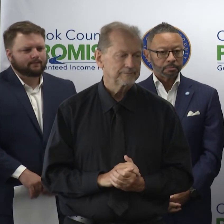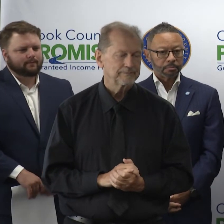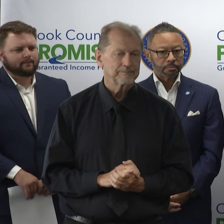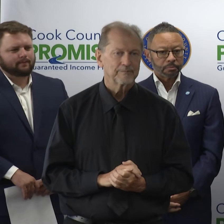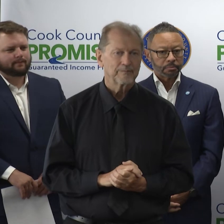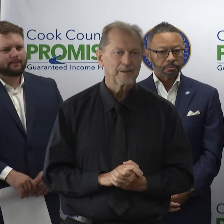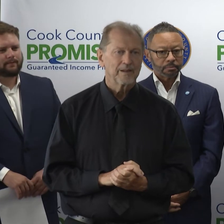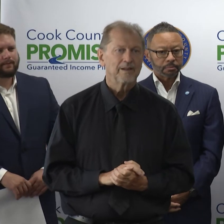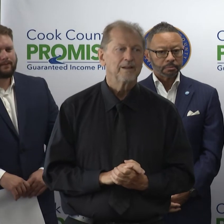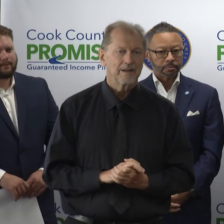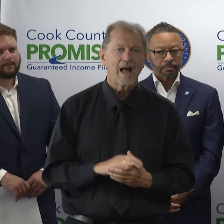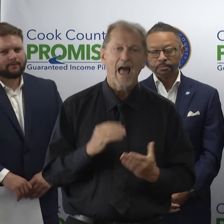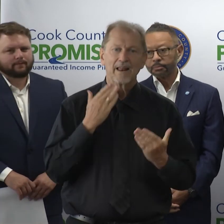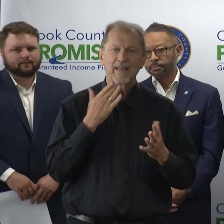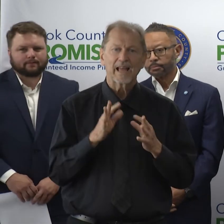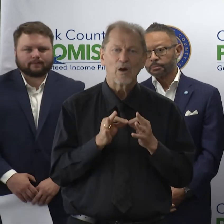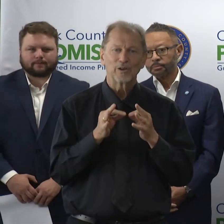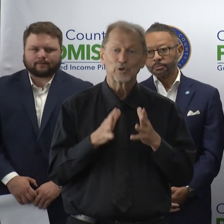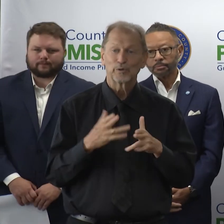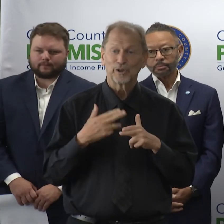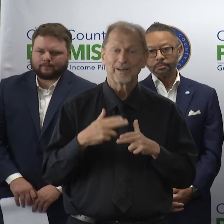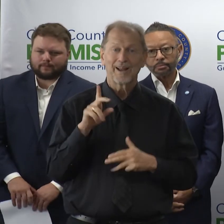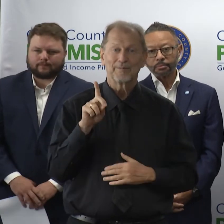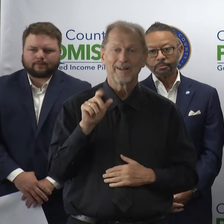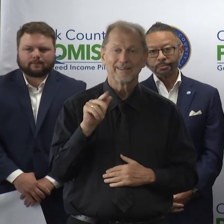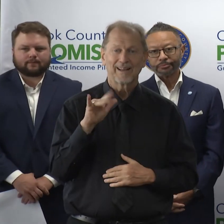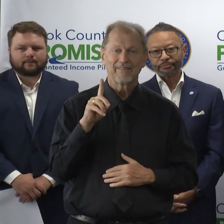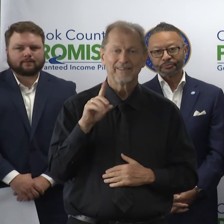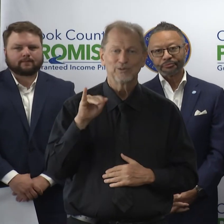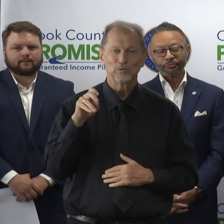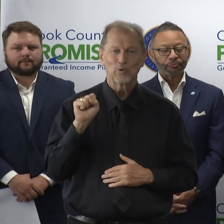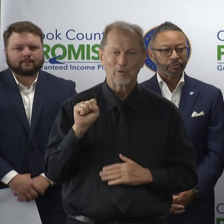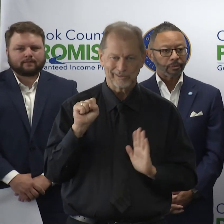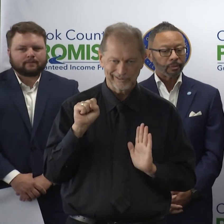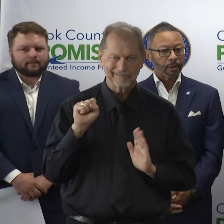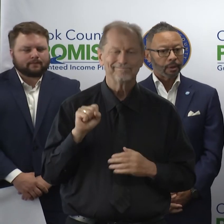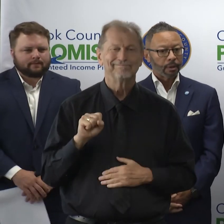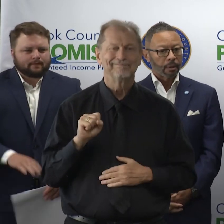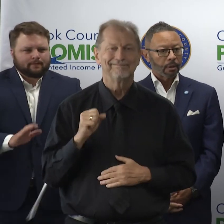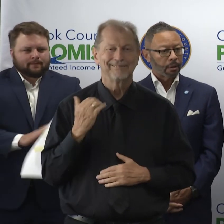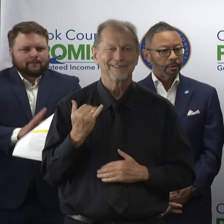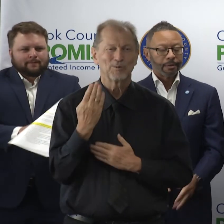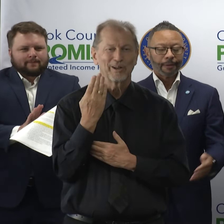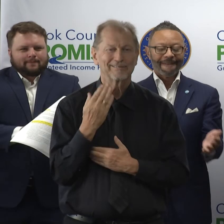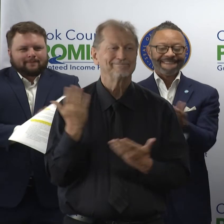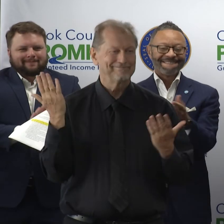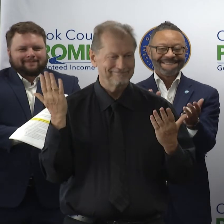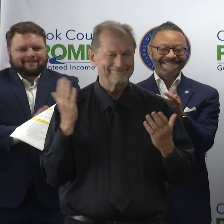All right, I'd like to thank David Jones for being our sign language interpreter today.